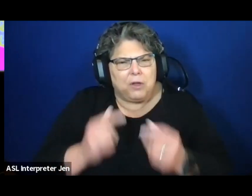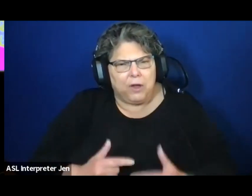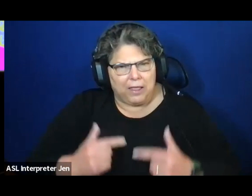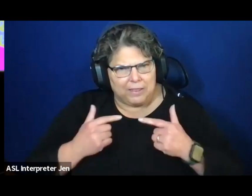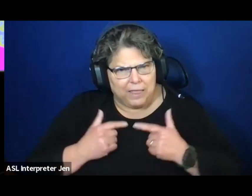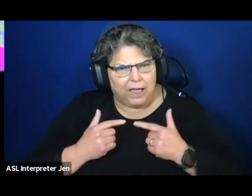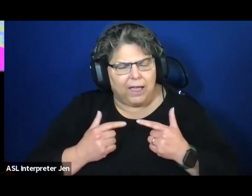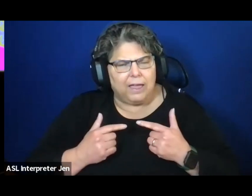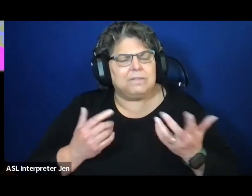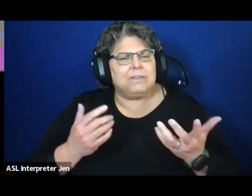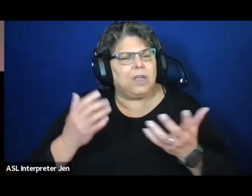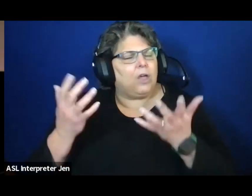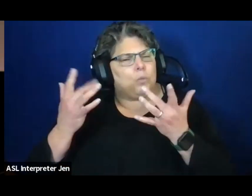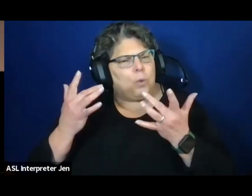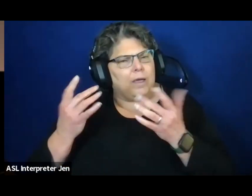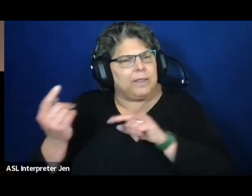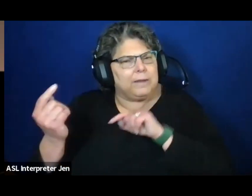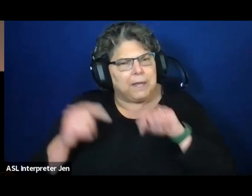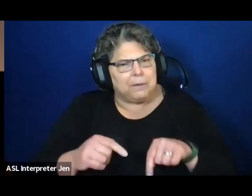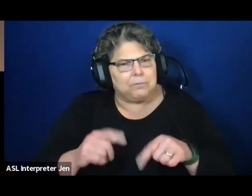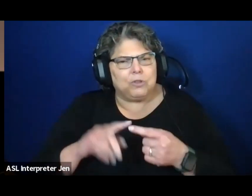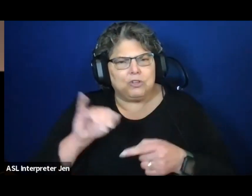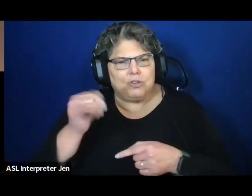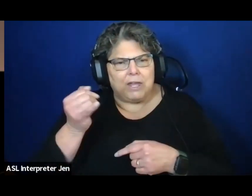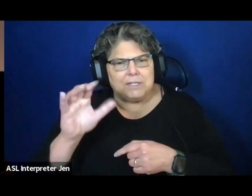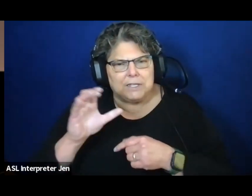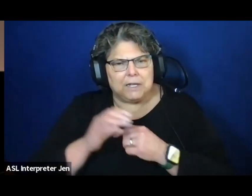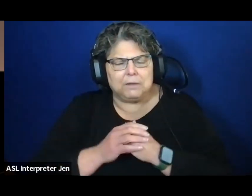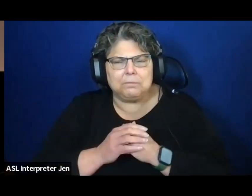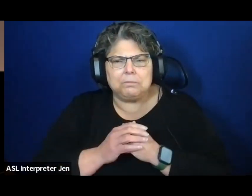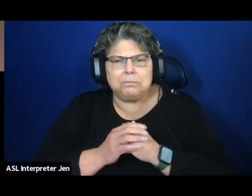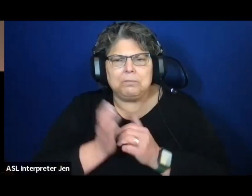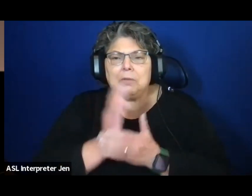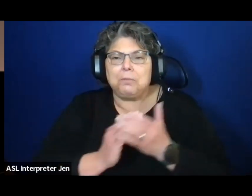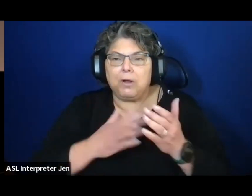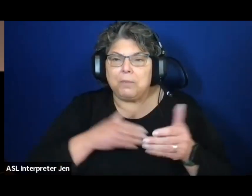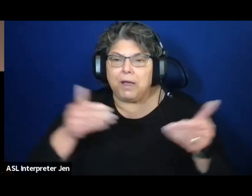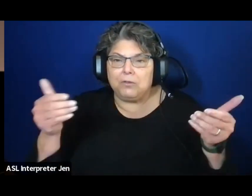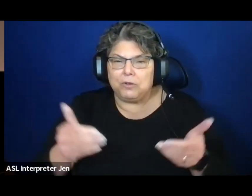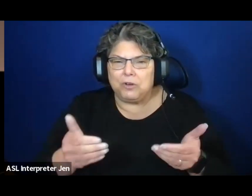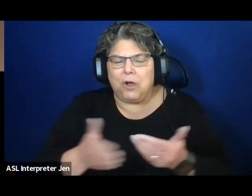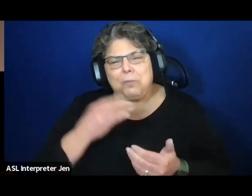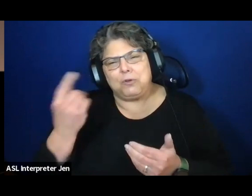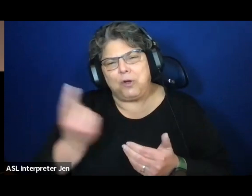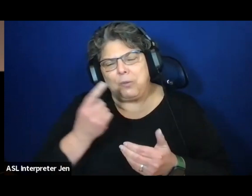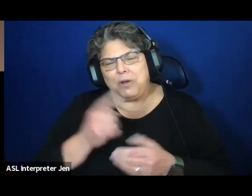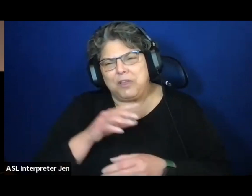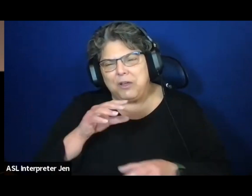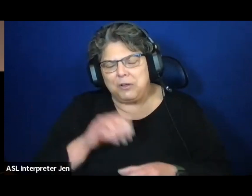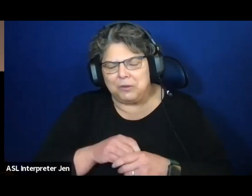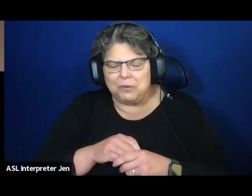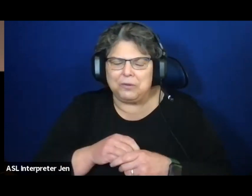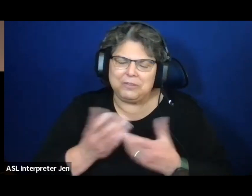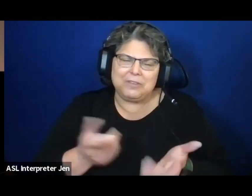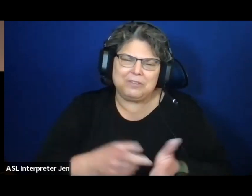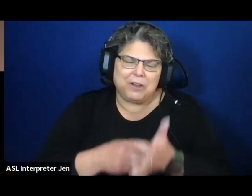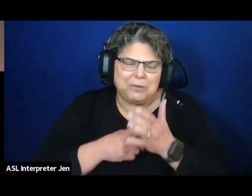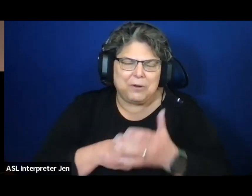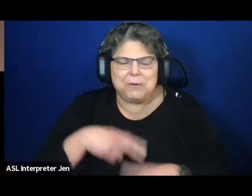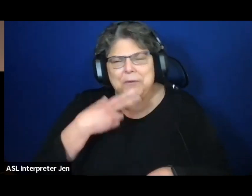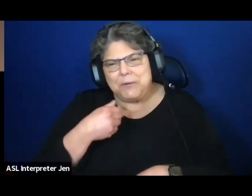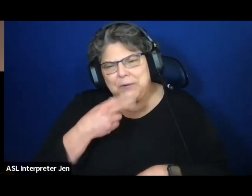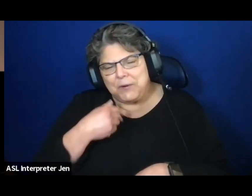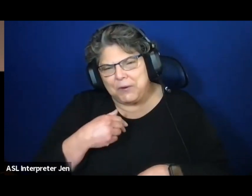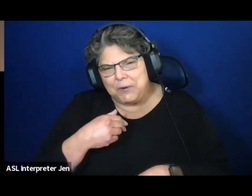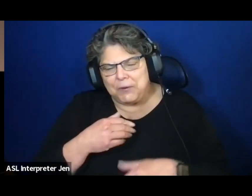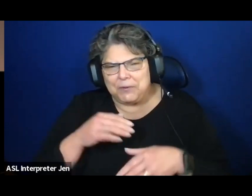here to the JC. Part of the introduction almost always includes the obligatory adorable toddler